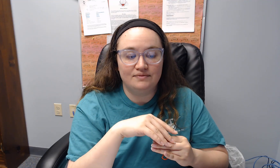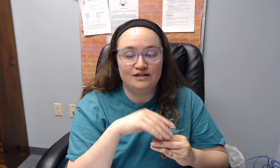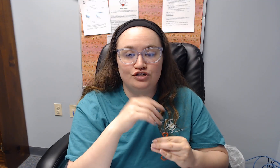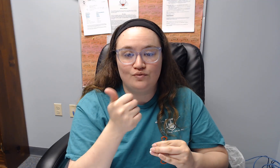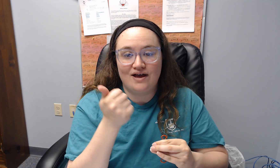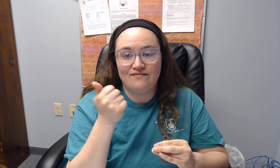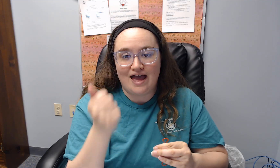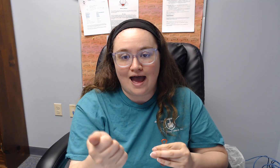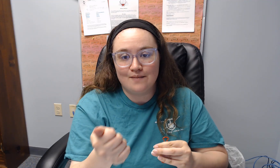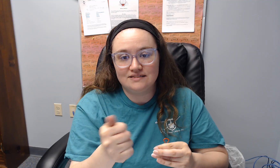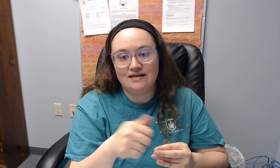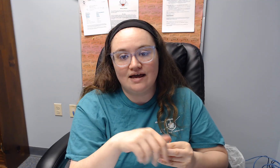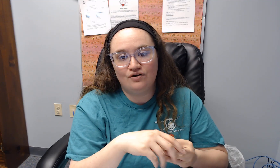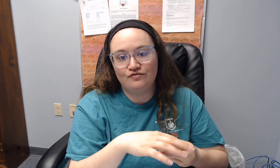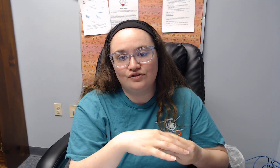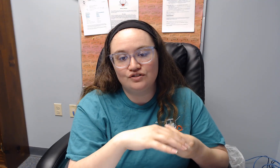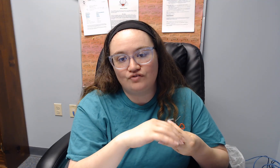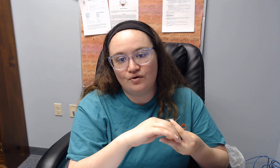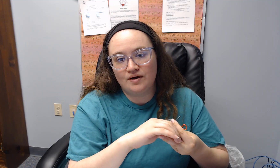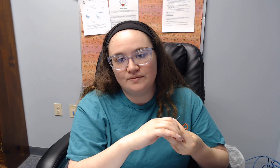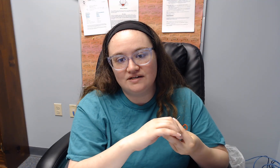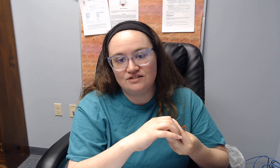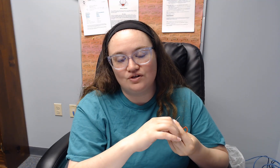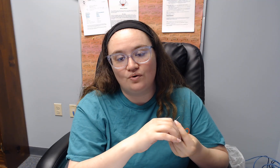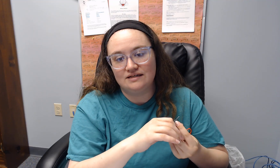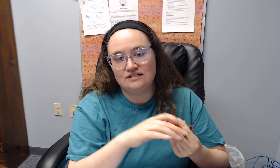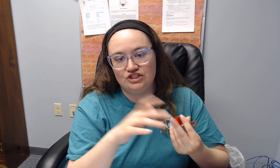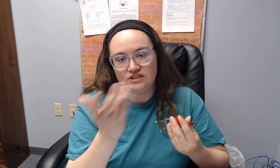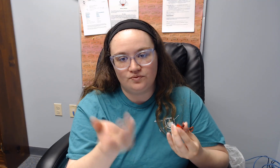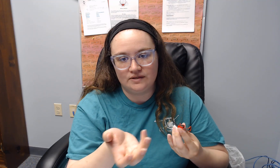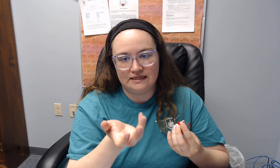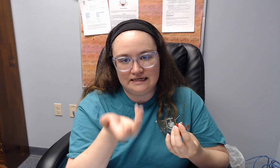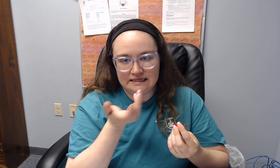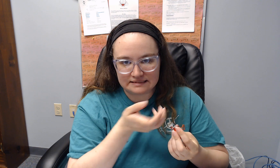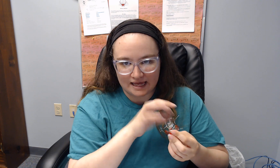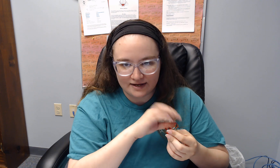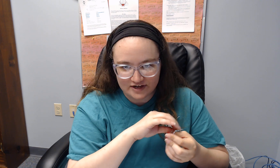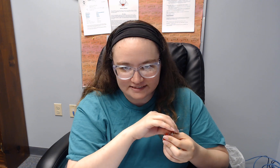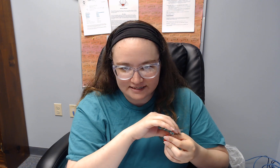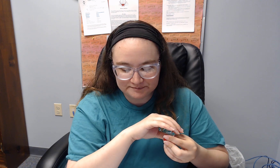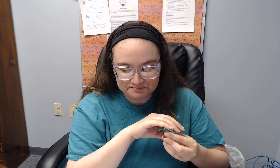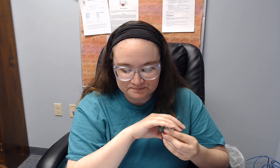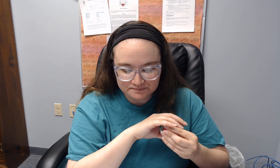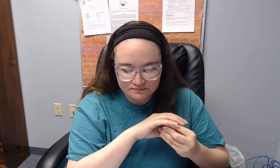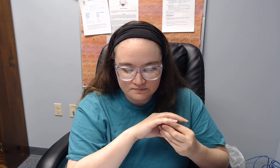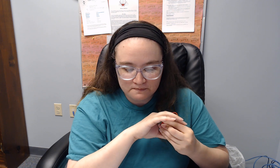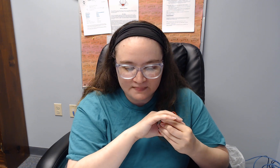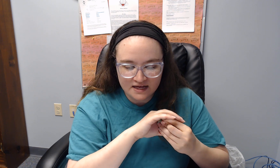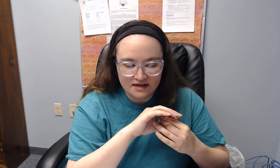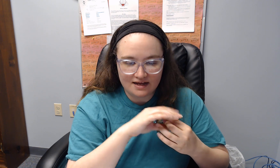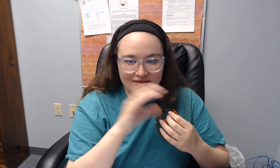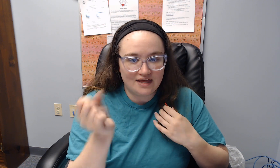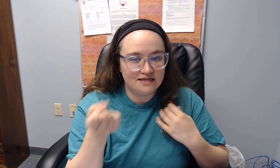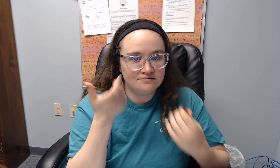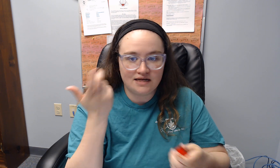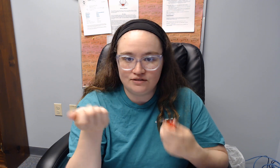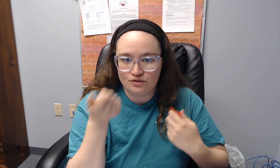do have apps now for those phone companies, so it genuinely is like FaceTime, and they can sign to each